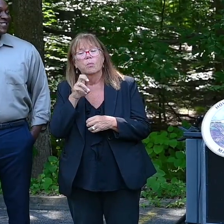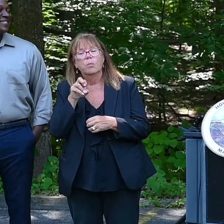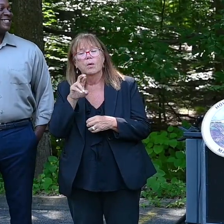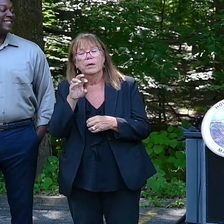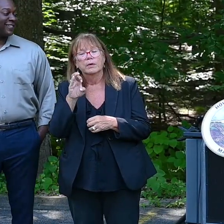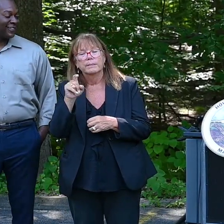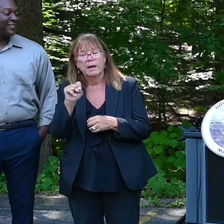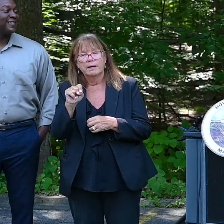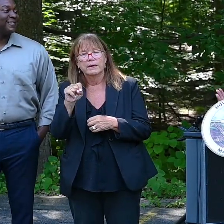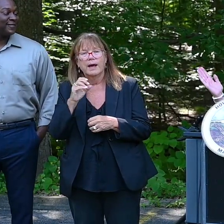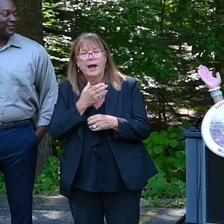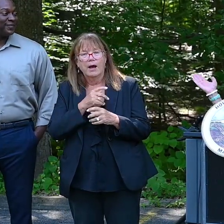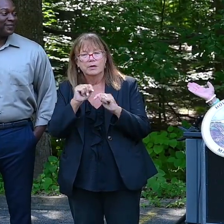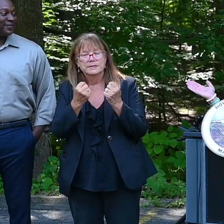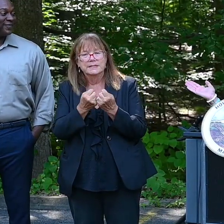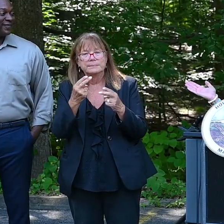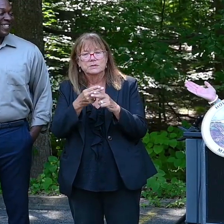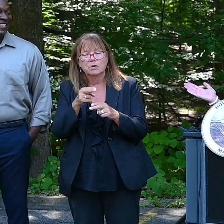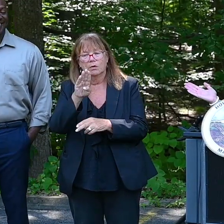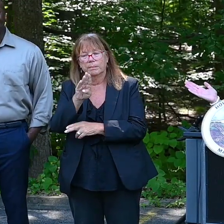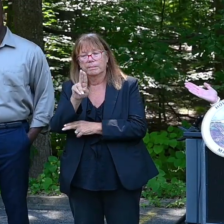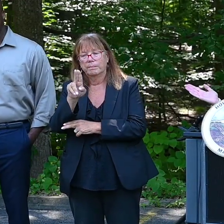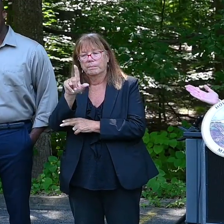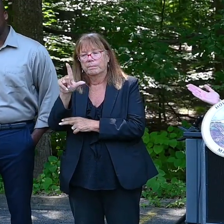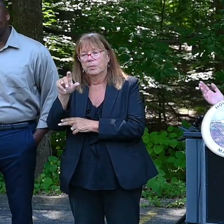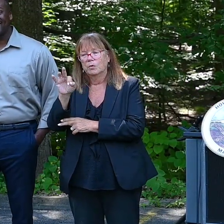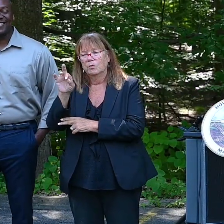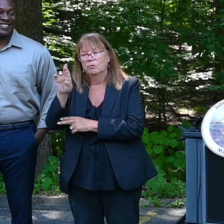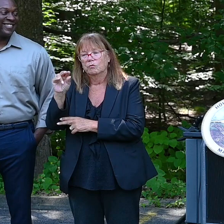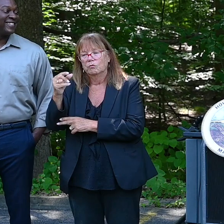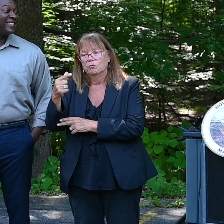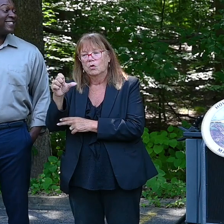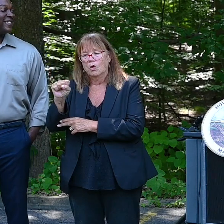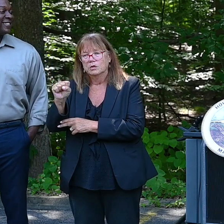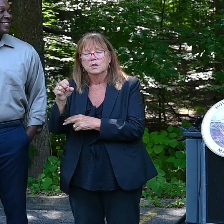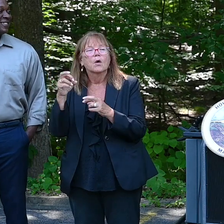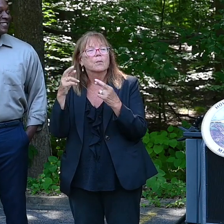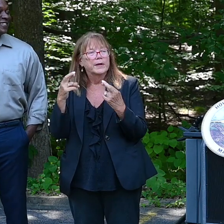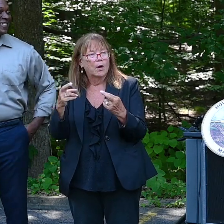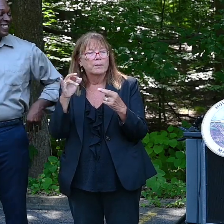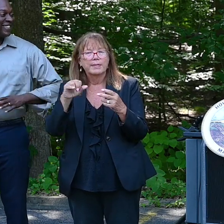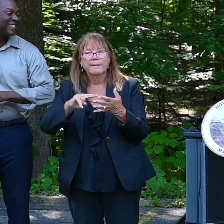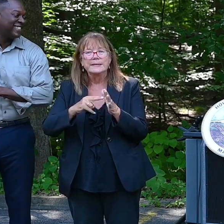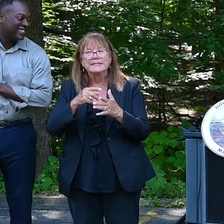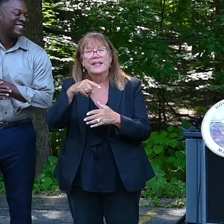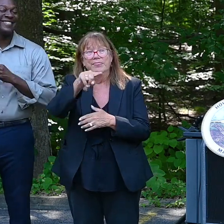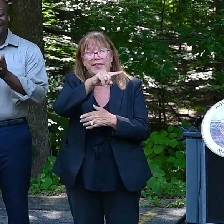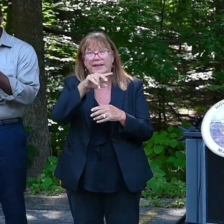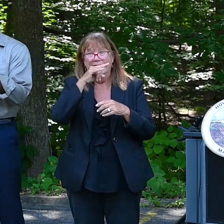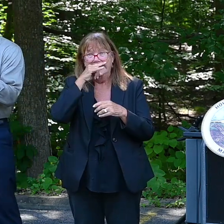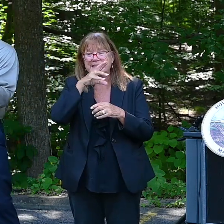bullfrogs inside the pool and in their natural habitat survive for generations to come. Thank you.